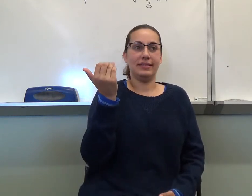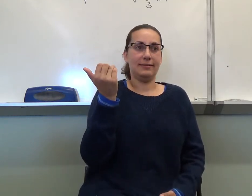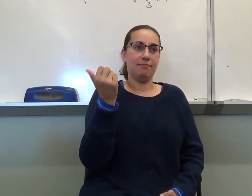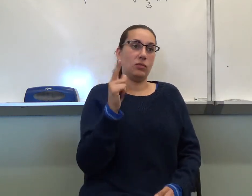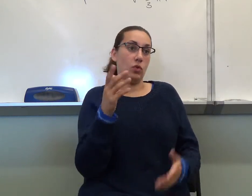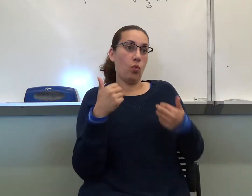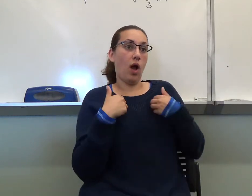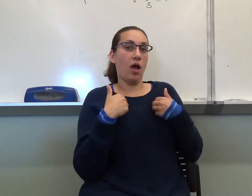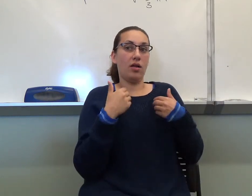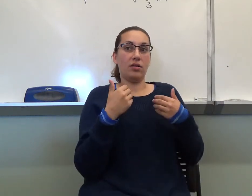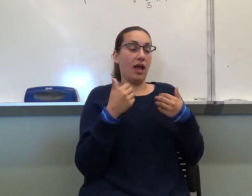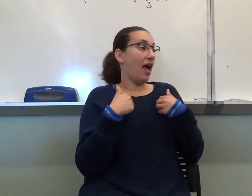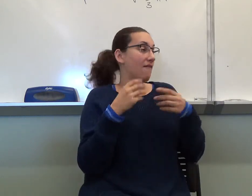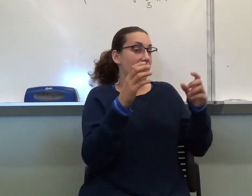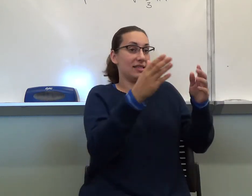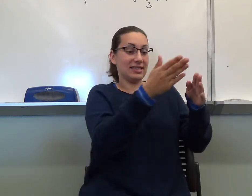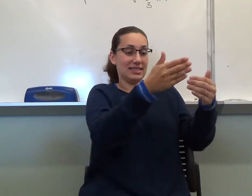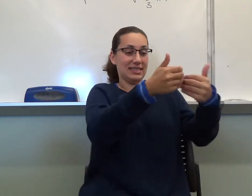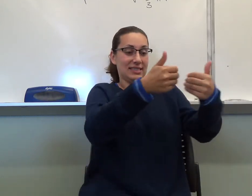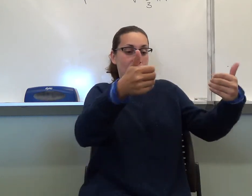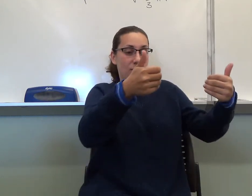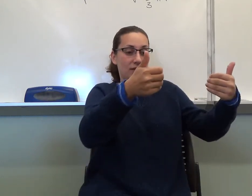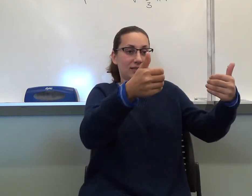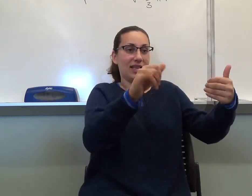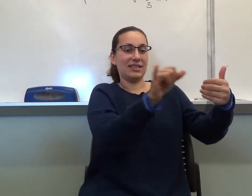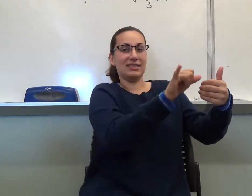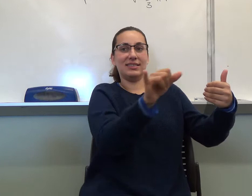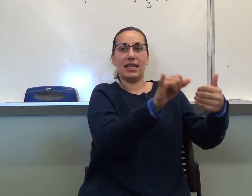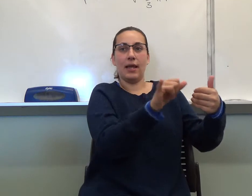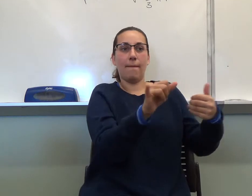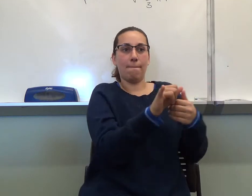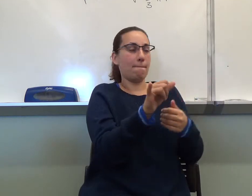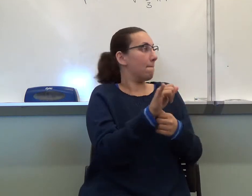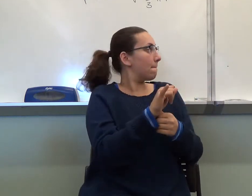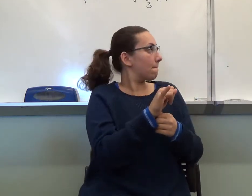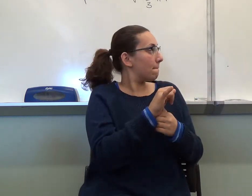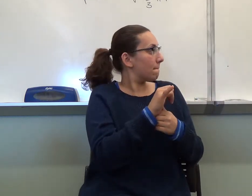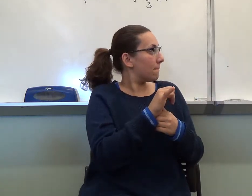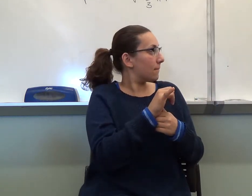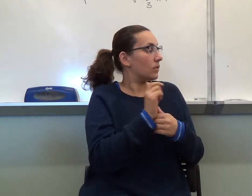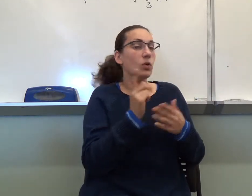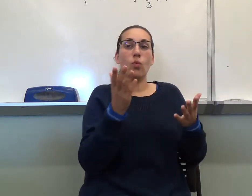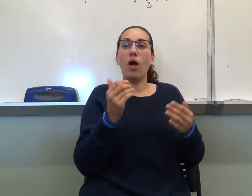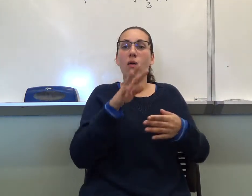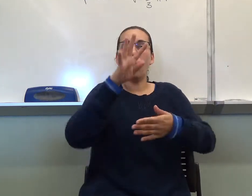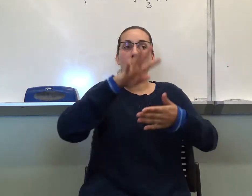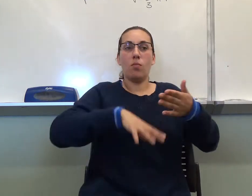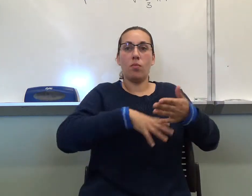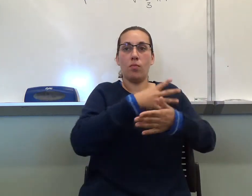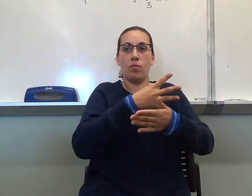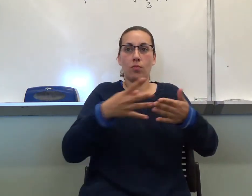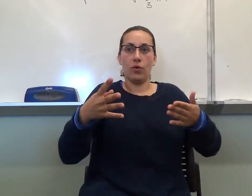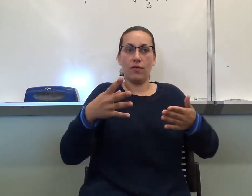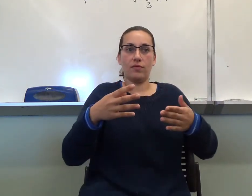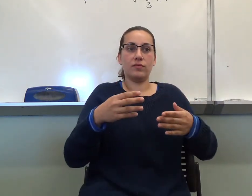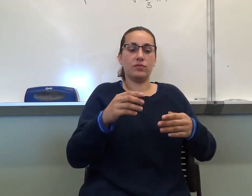same between them, and you also want the spacing of the bar to be equal all the way across. So 115 will go up to about